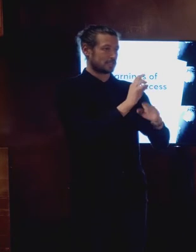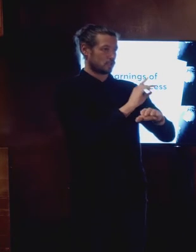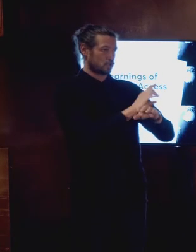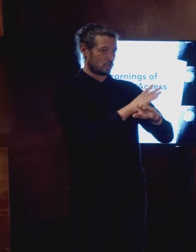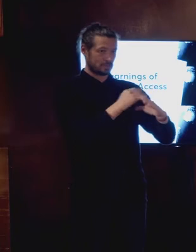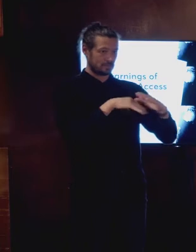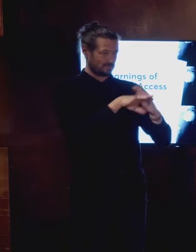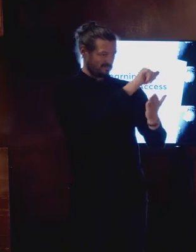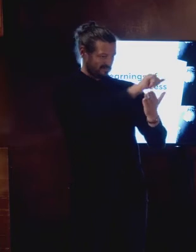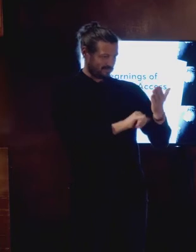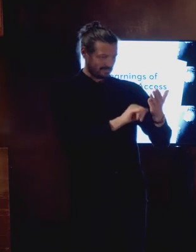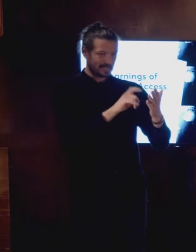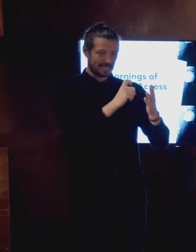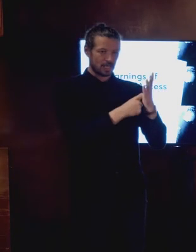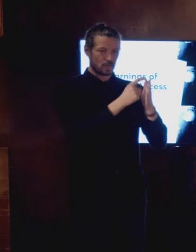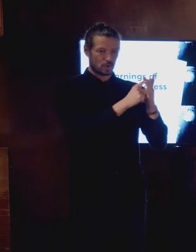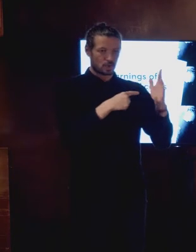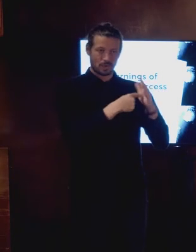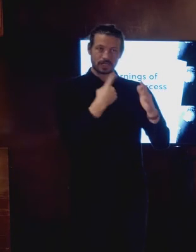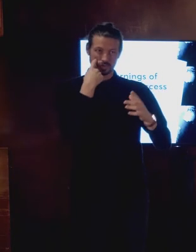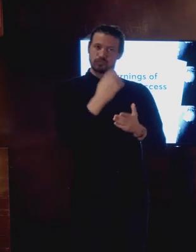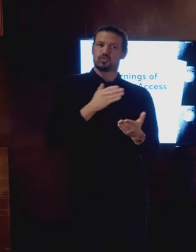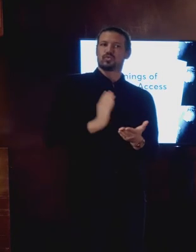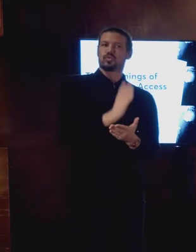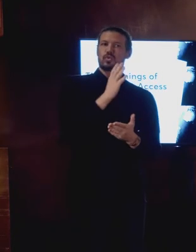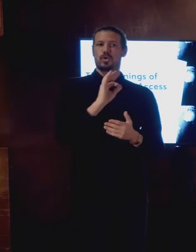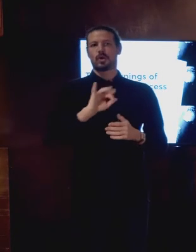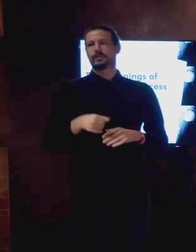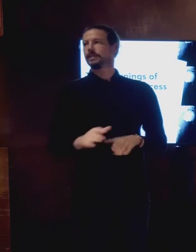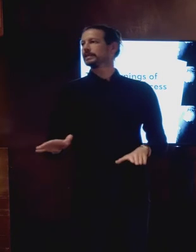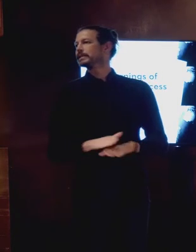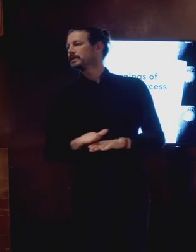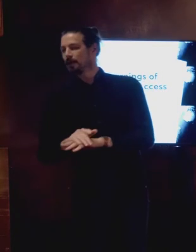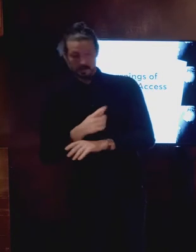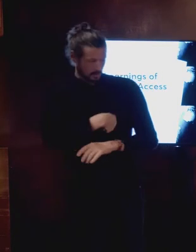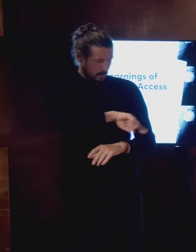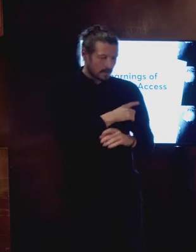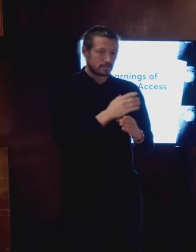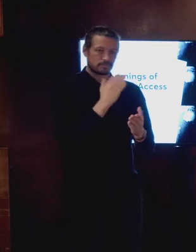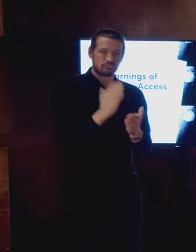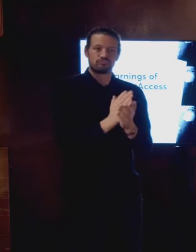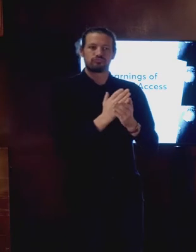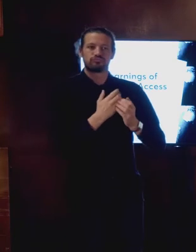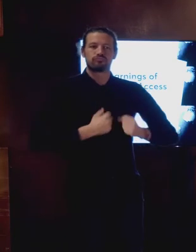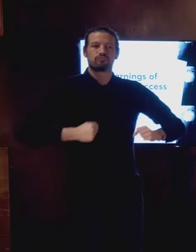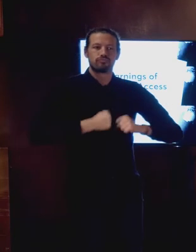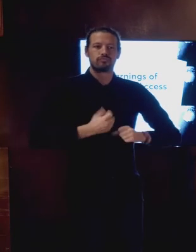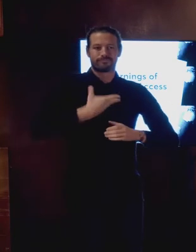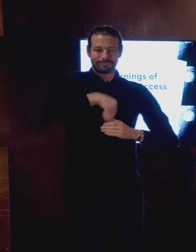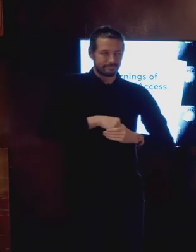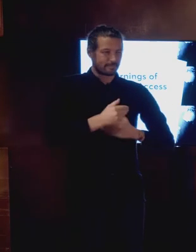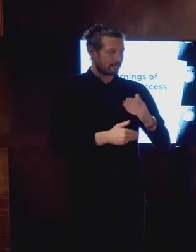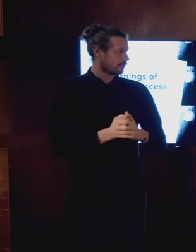credits proves that it isn't merely lip service, that the creative team are walking the walk. And of Take Up Thy Bed and Walk,